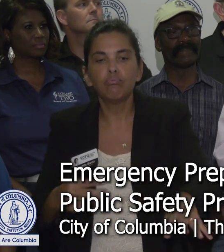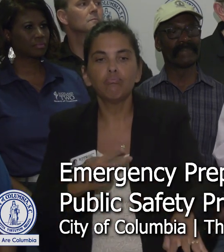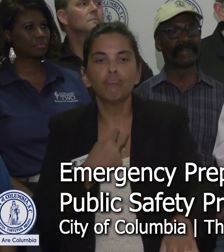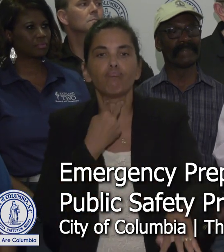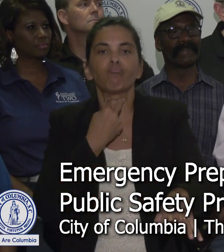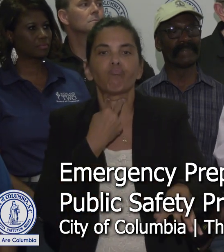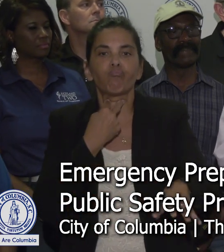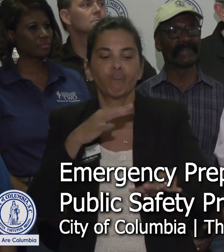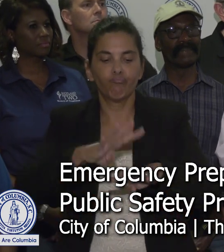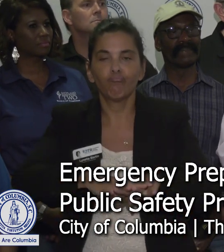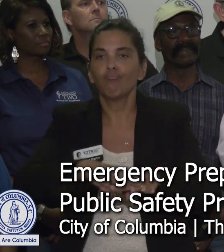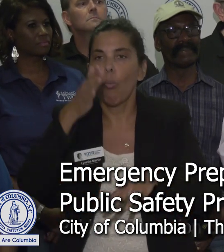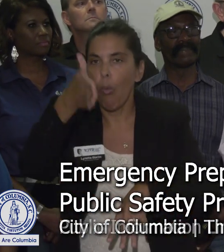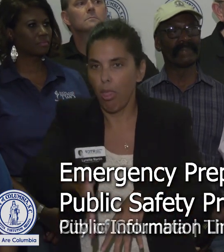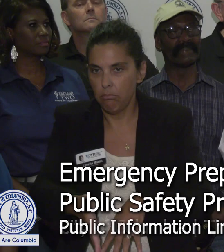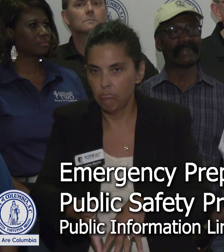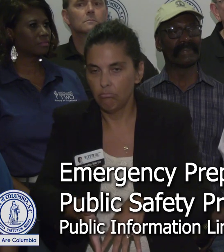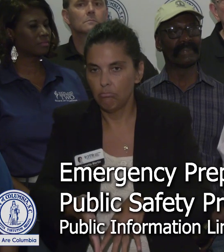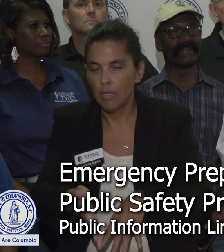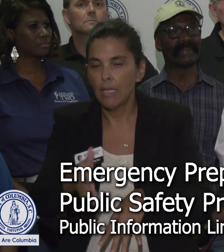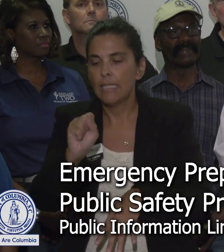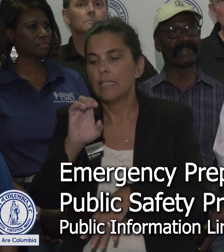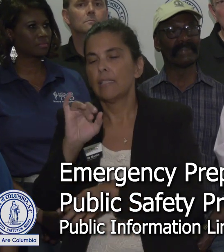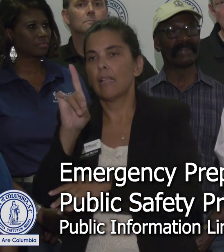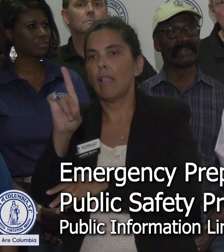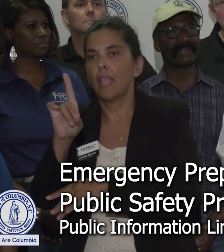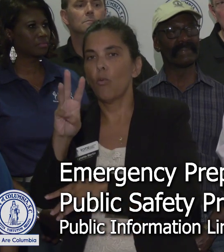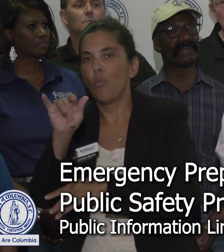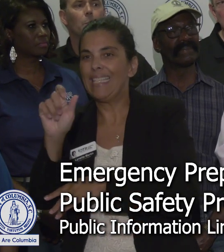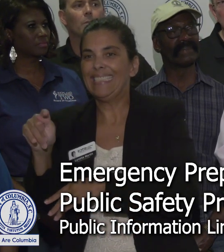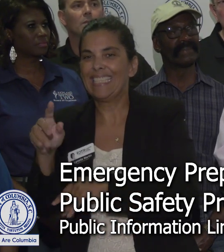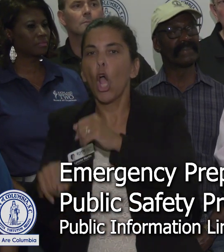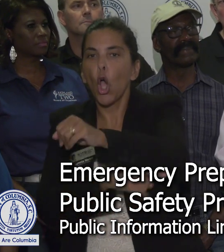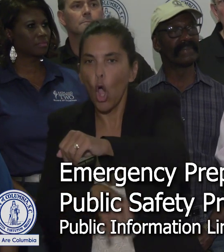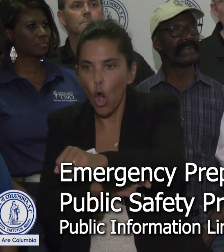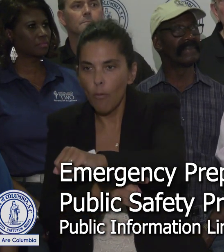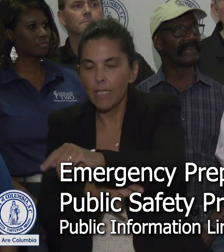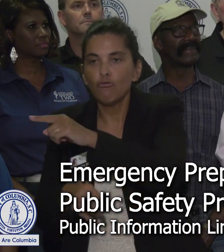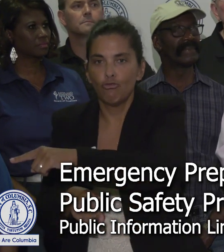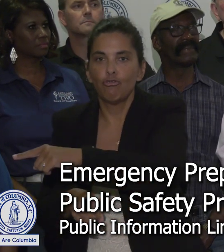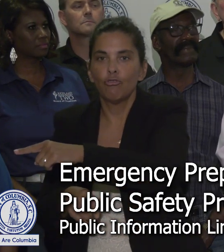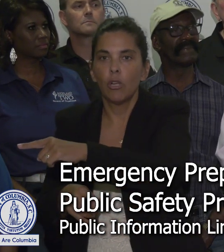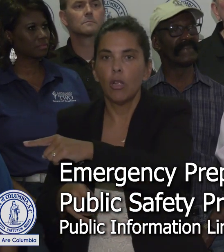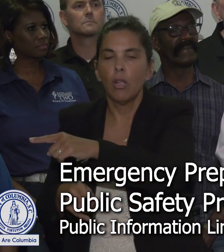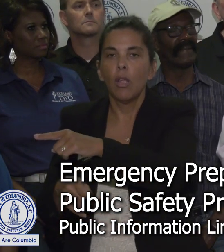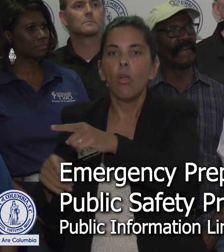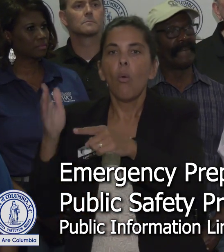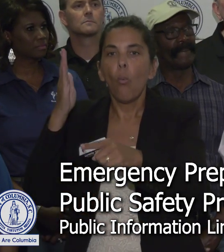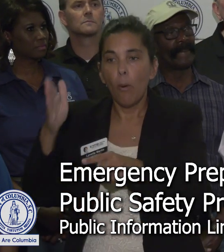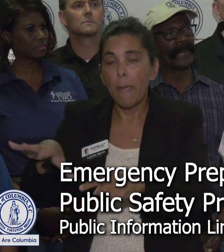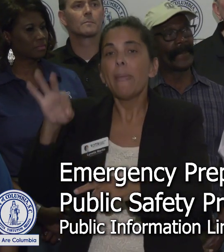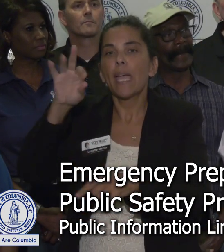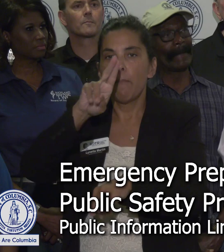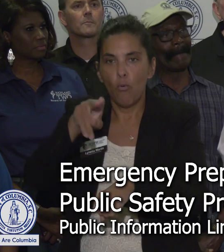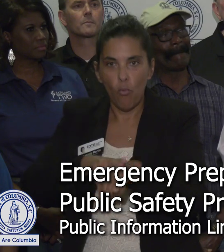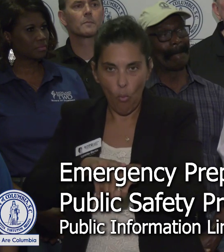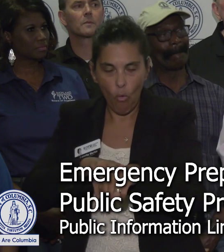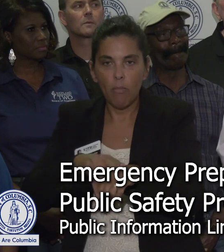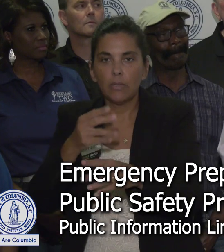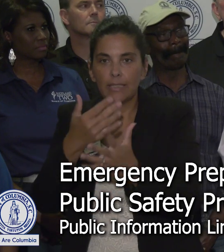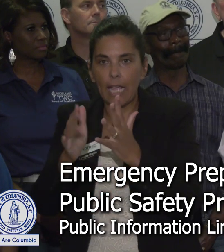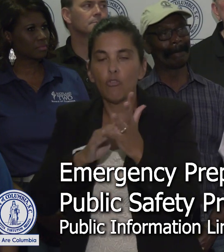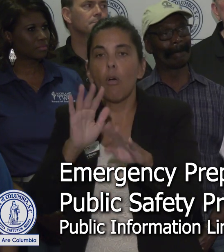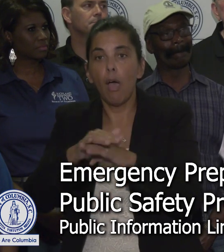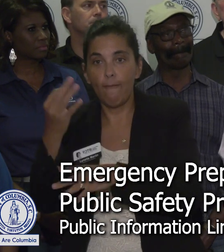solid waste crews are continuing to work. I believe the city is actually shut down tomorrow, but our solid waste crews on Friday will be picking up their normal schedules. And